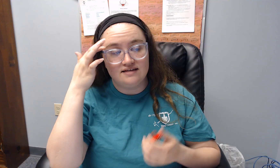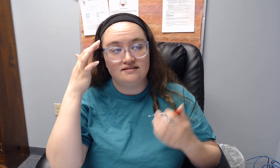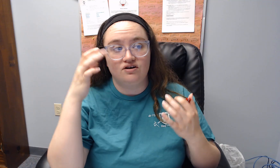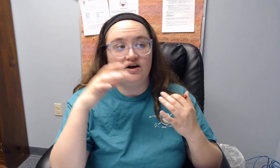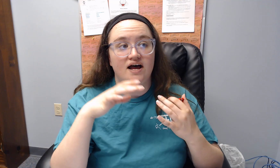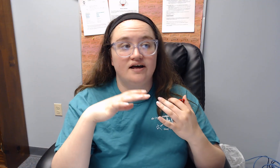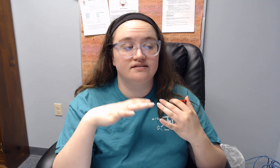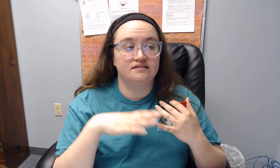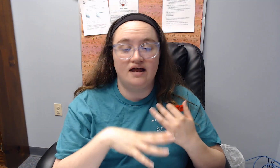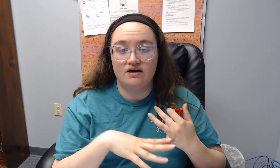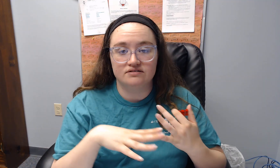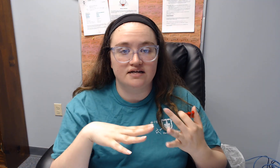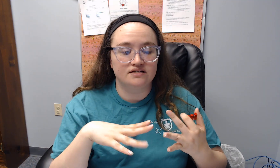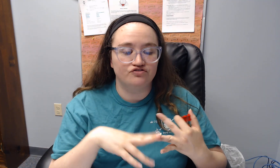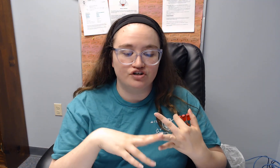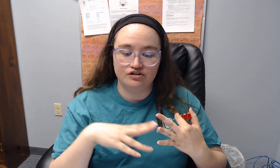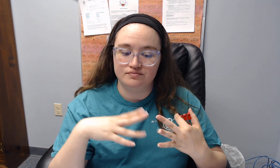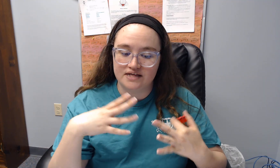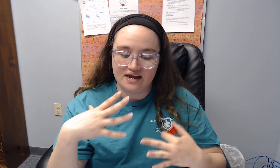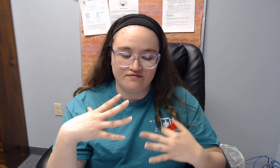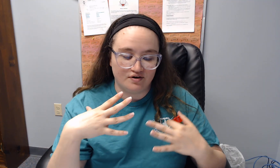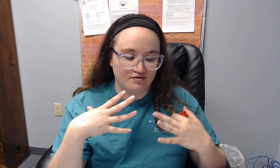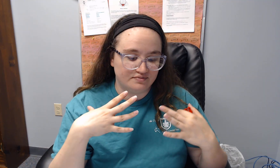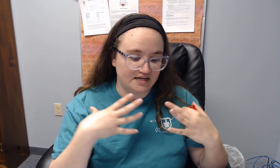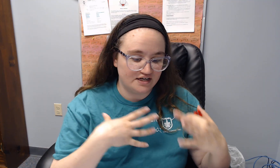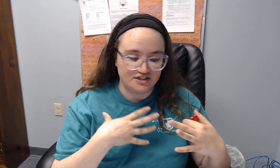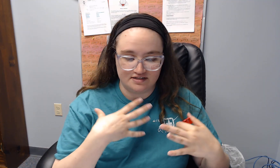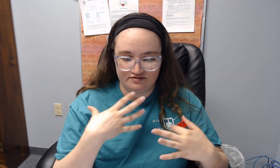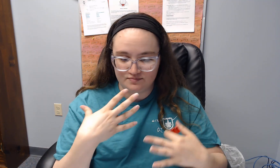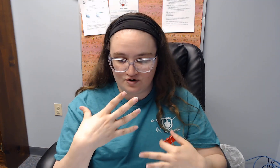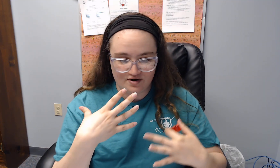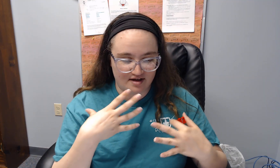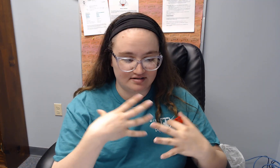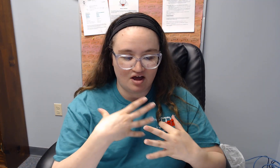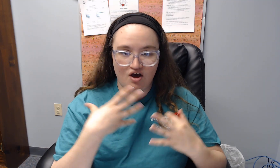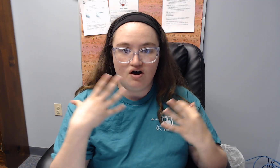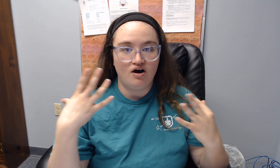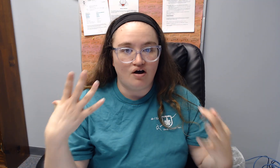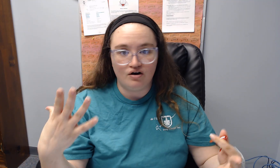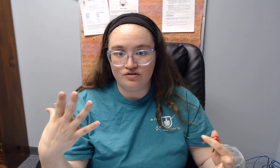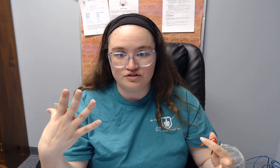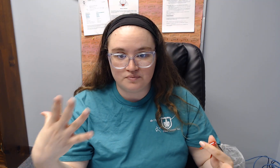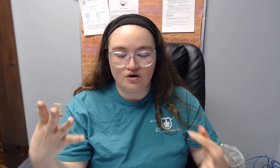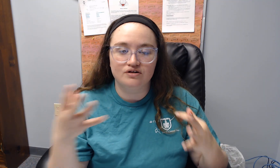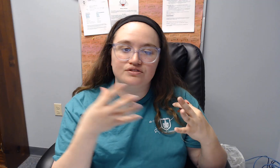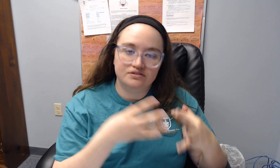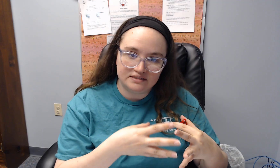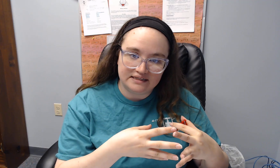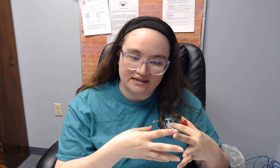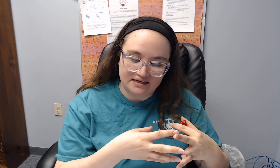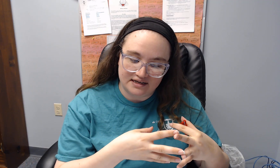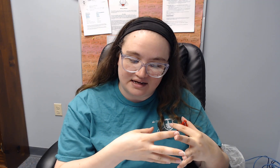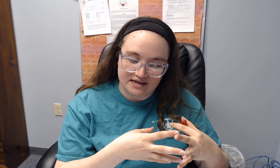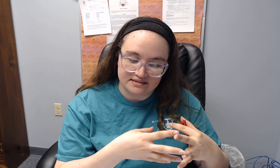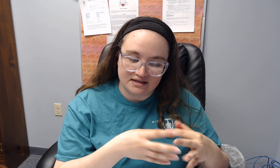ASL has nouns, it has verbs, adverbs, adjectives, pronouns, all those parts in ASL.